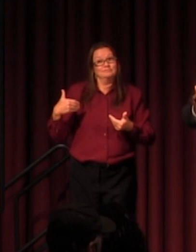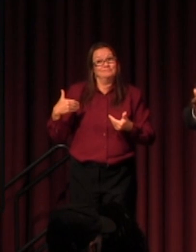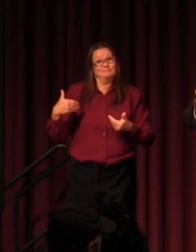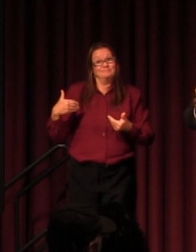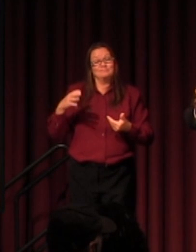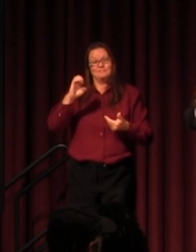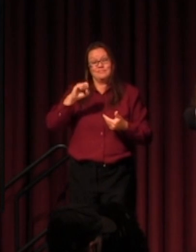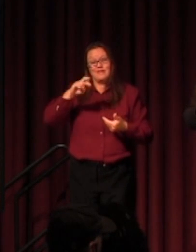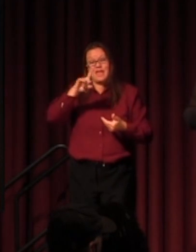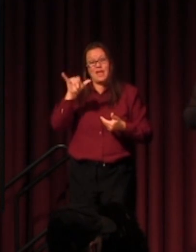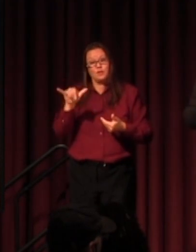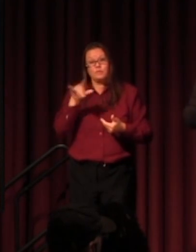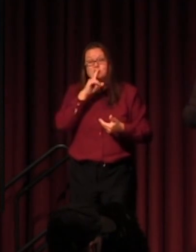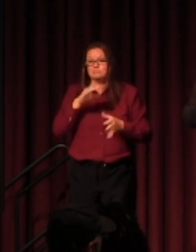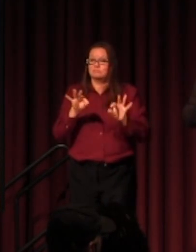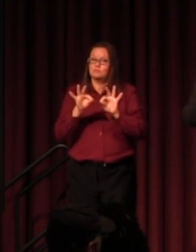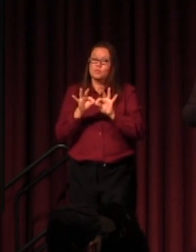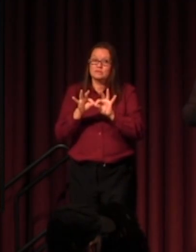equity.